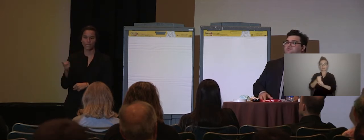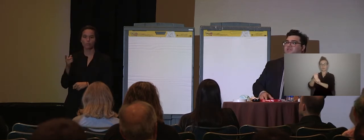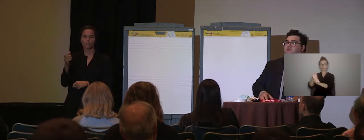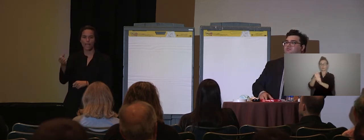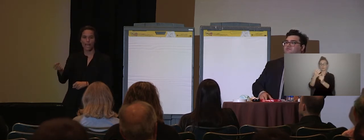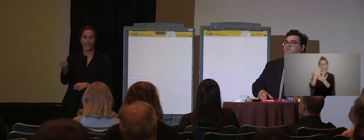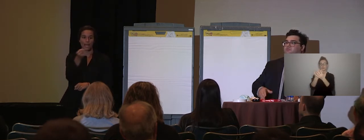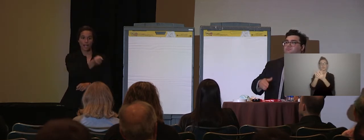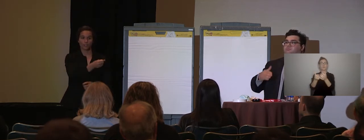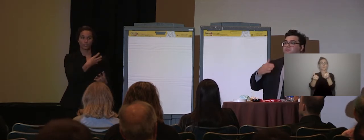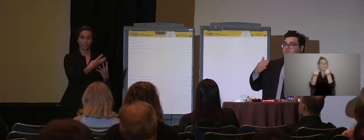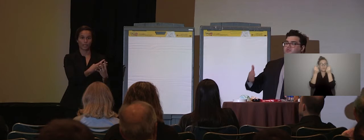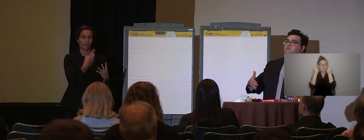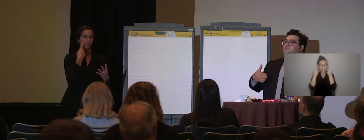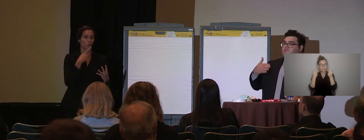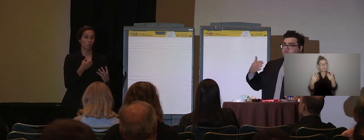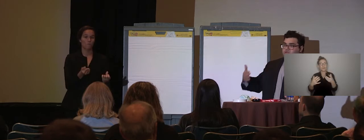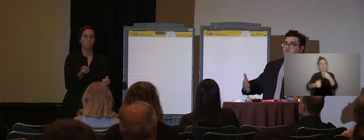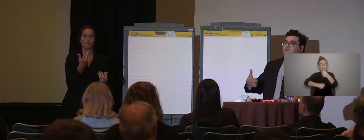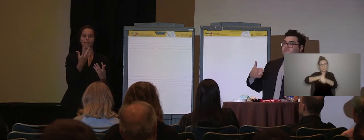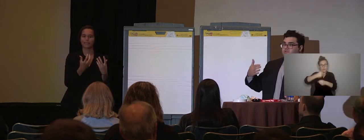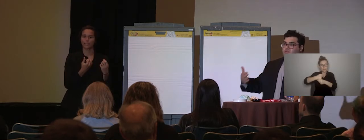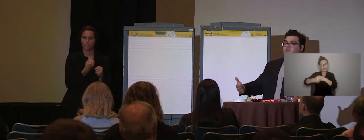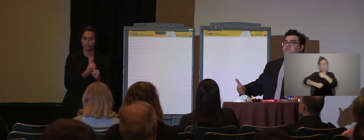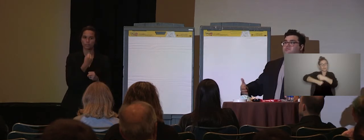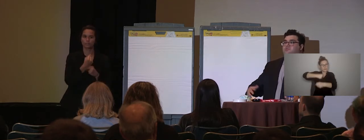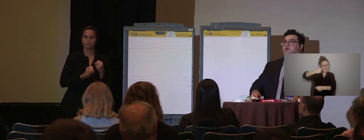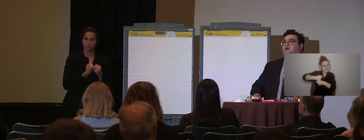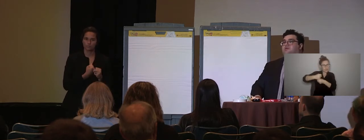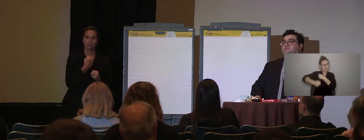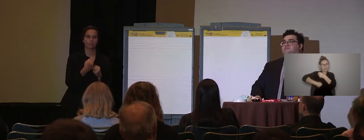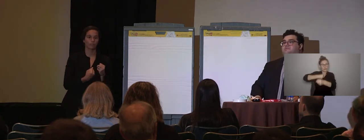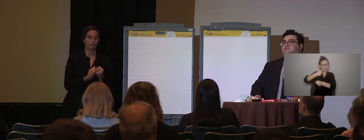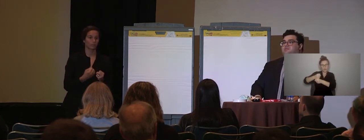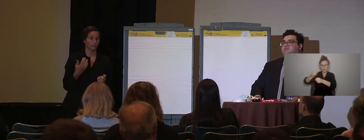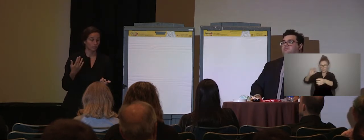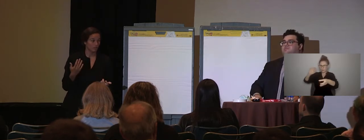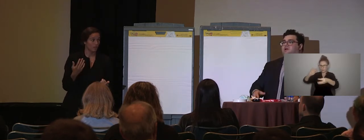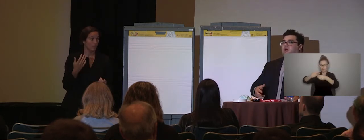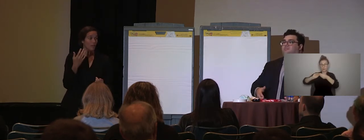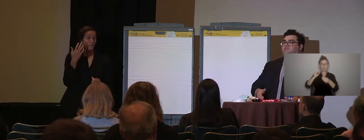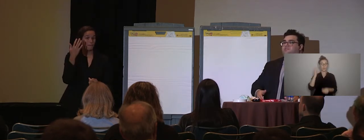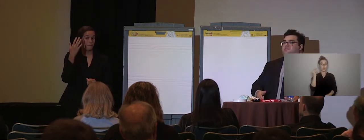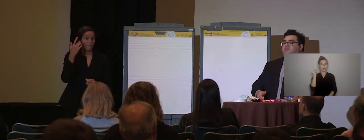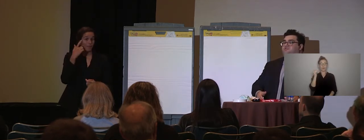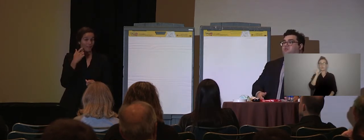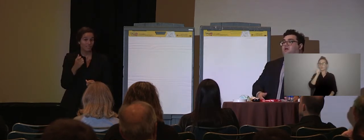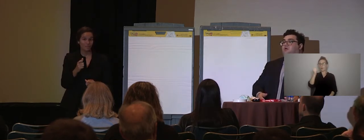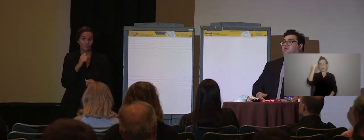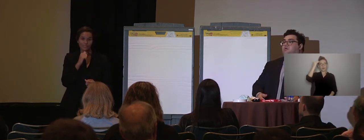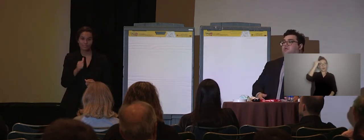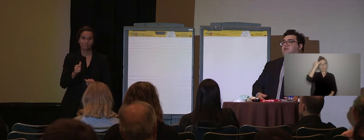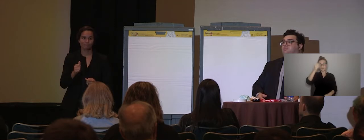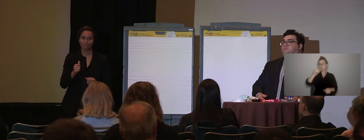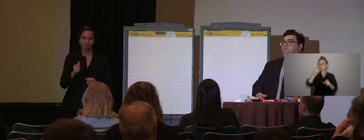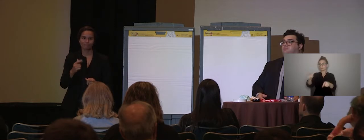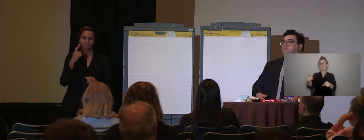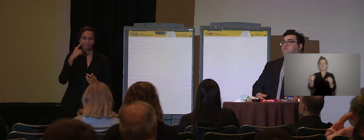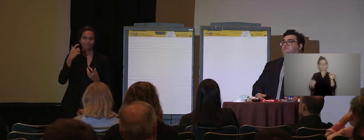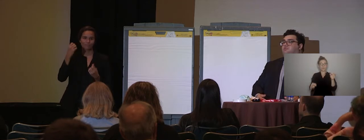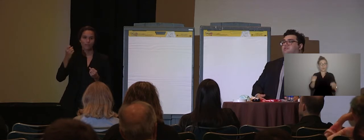held in jail for years and years and years because he was not competent to stand trial.